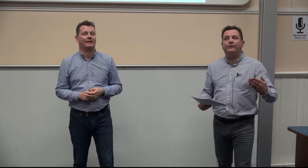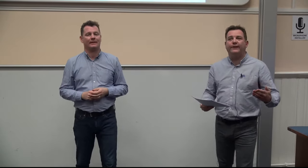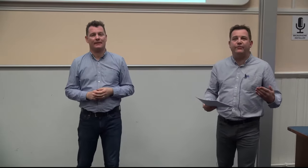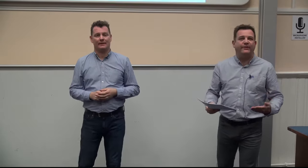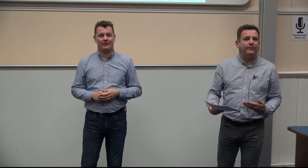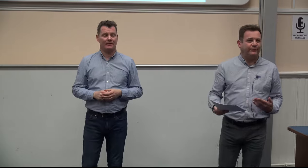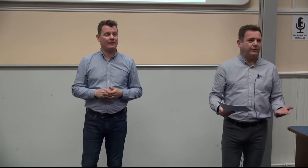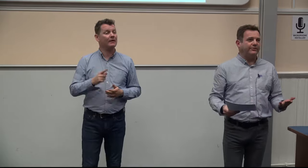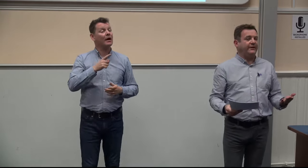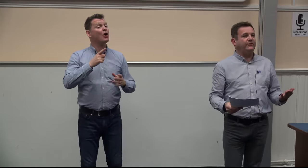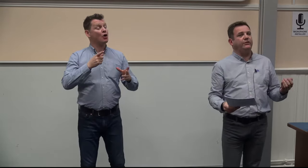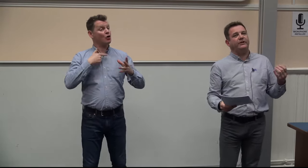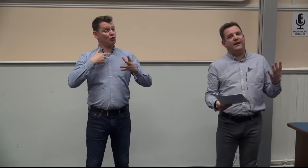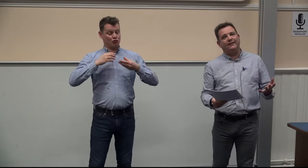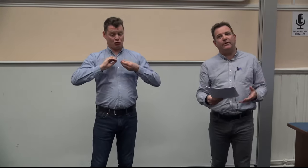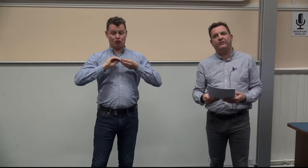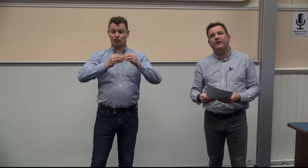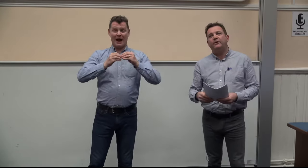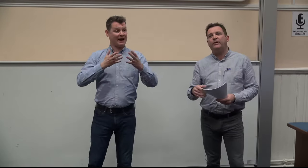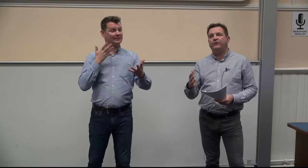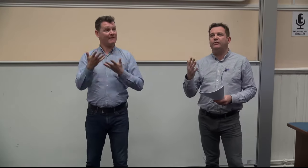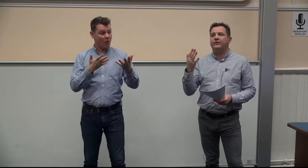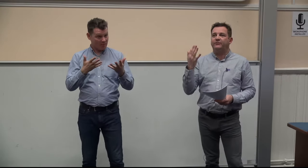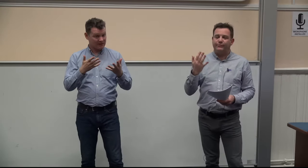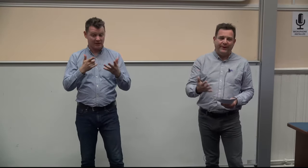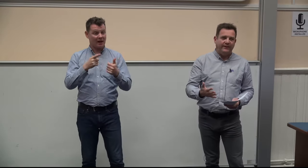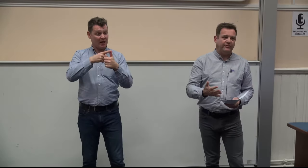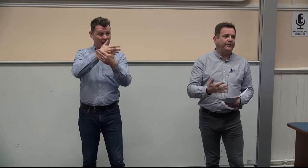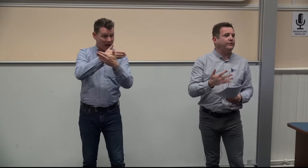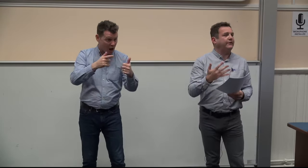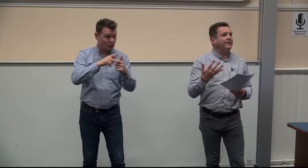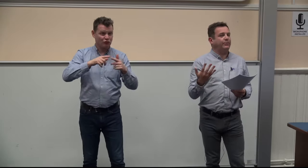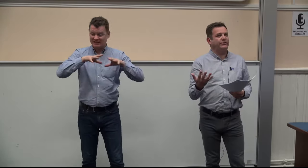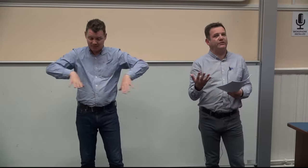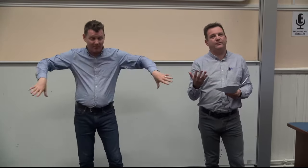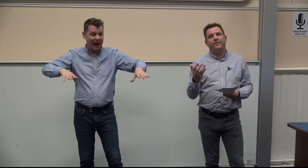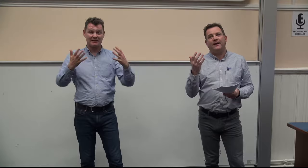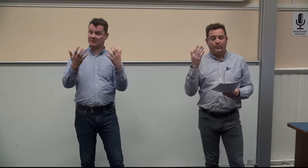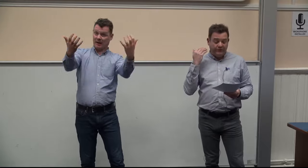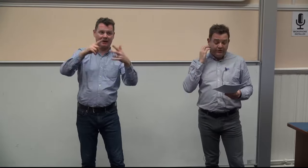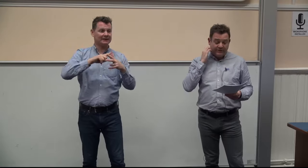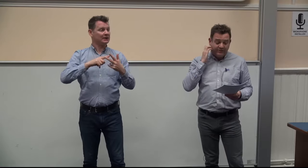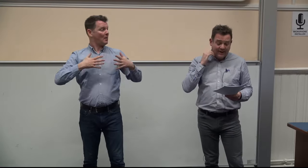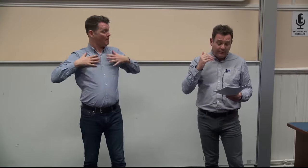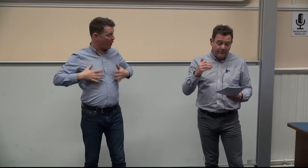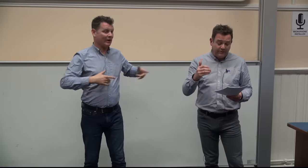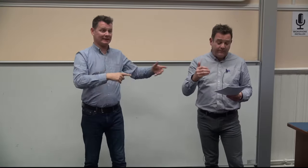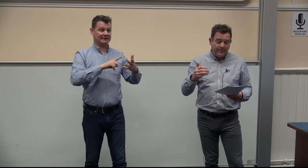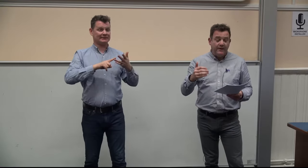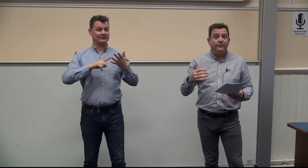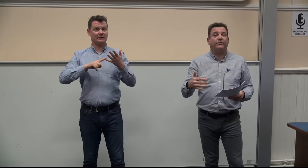what we're doing in creating a performance then is using language, we're using space, we're using our bodies, and we're using